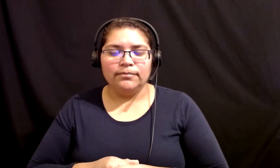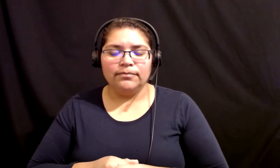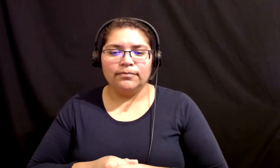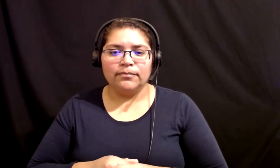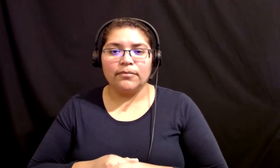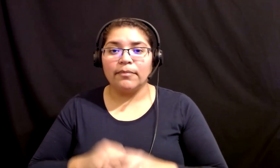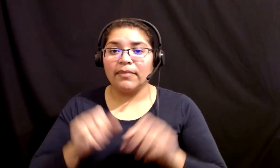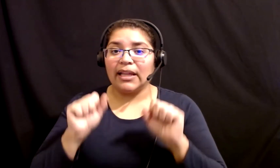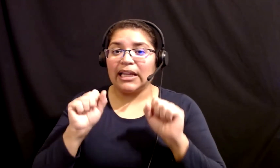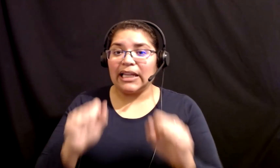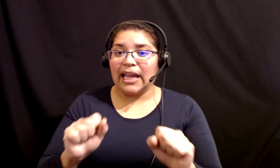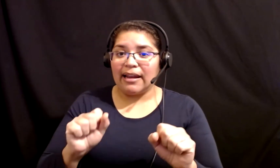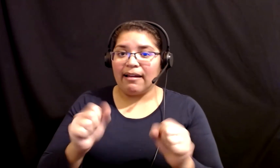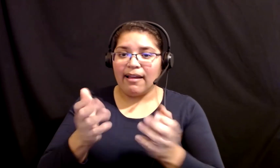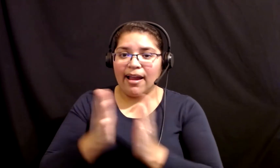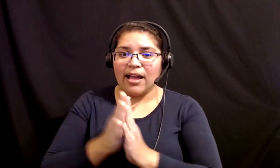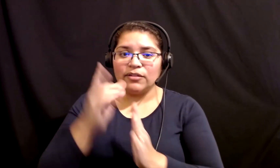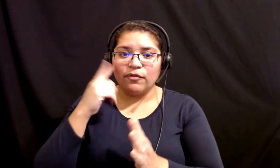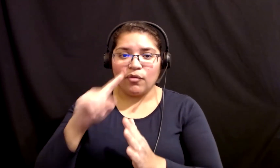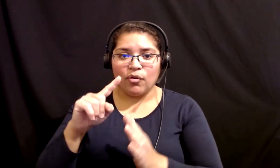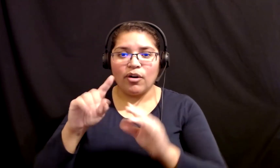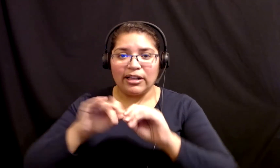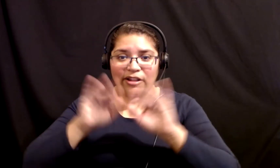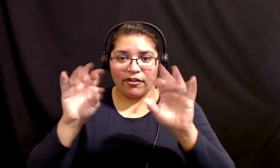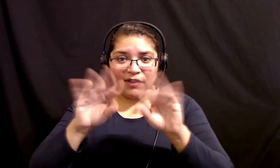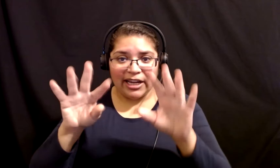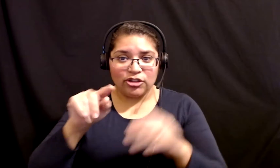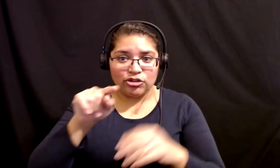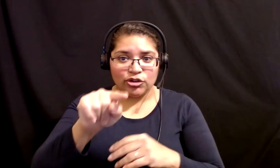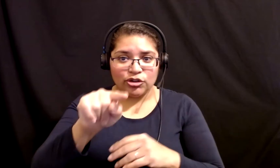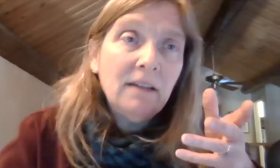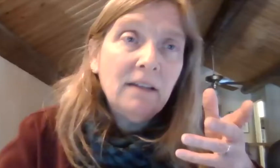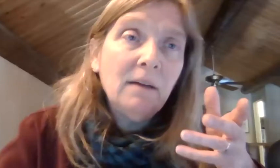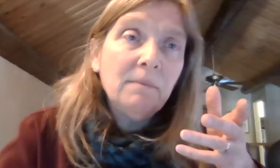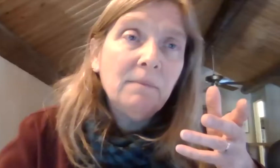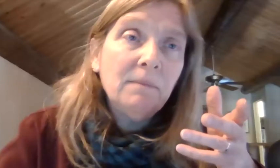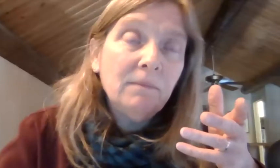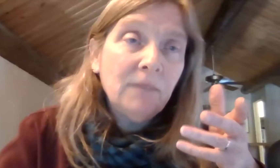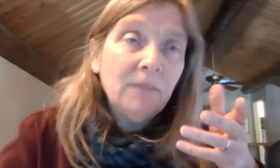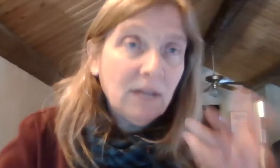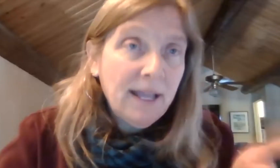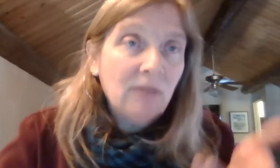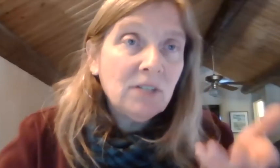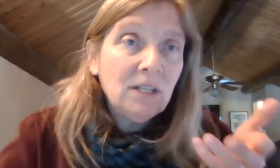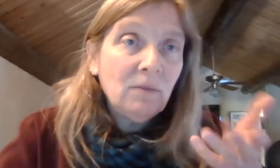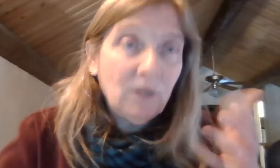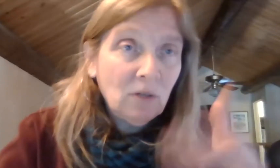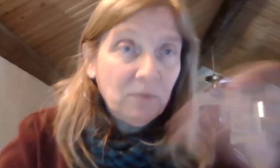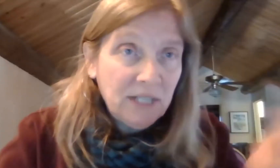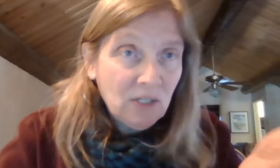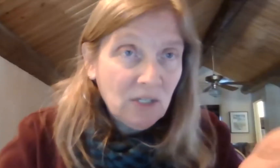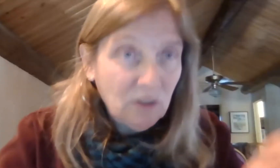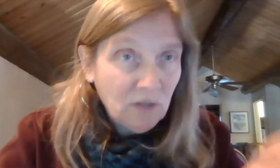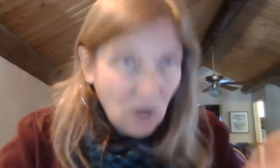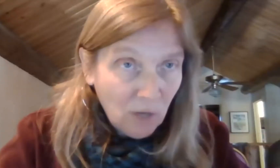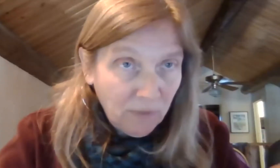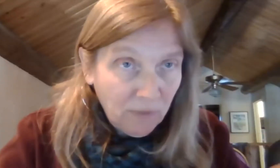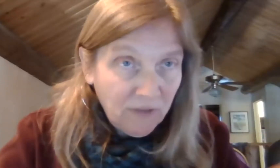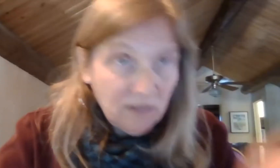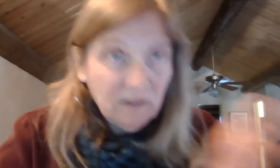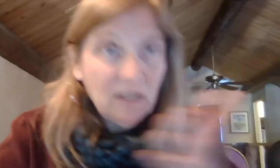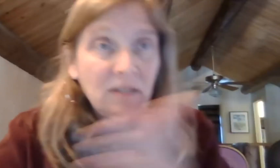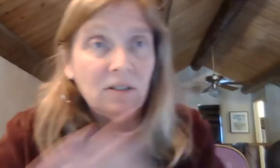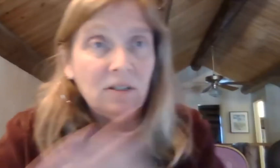And can I just ask for clarification then? Are you suggesting that then the county, we could potentially use the